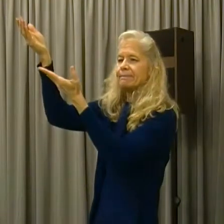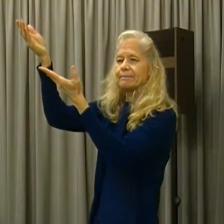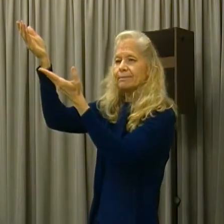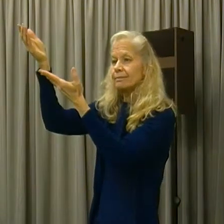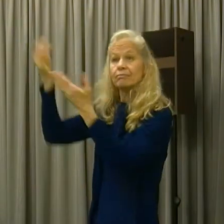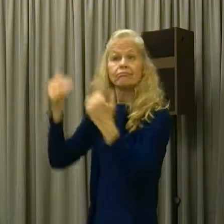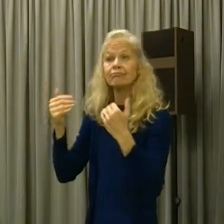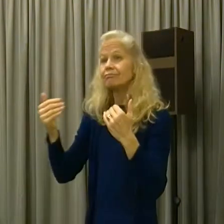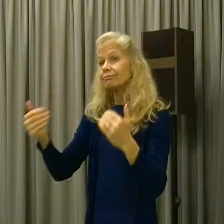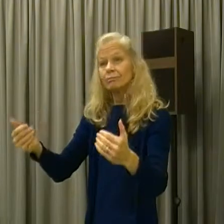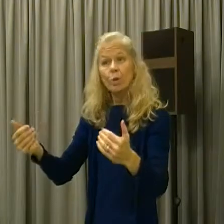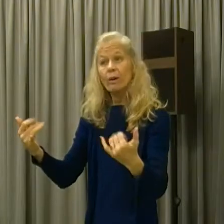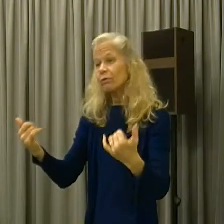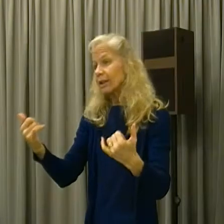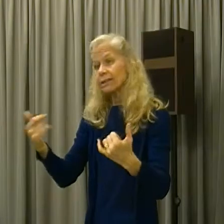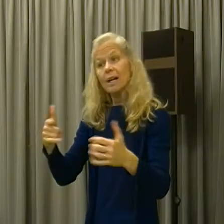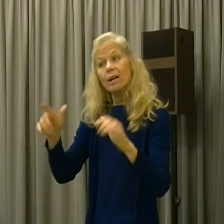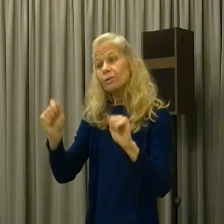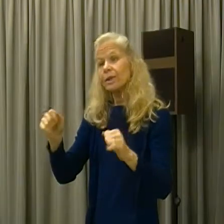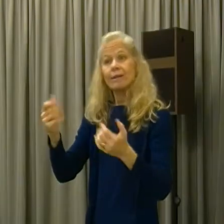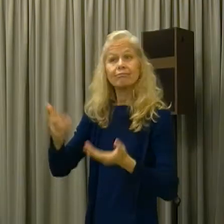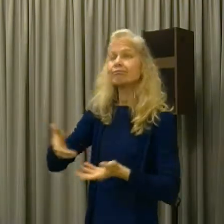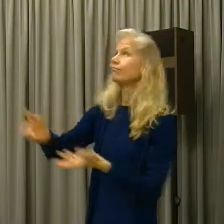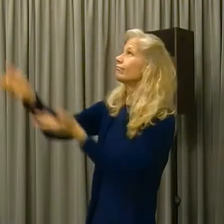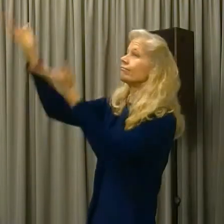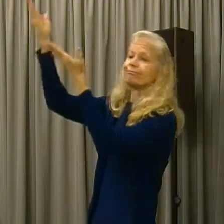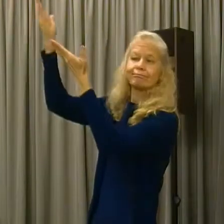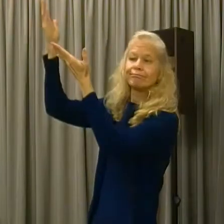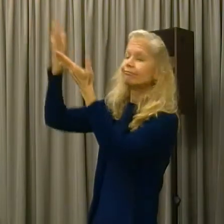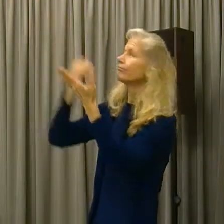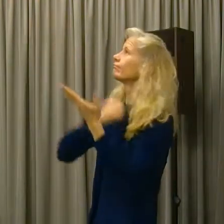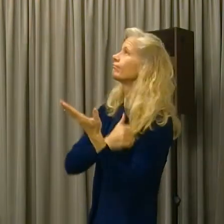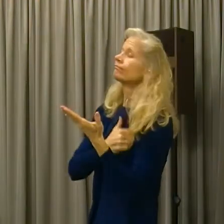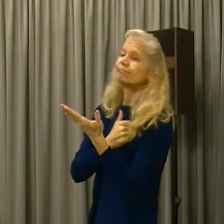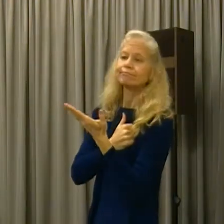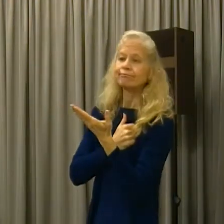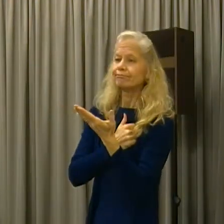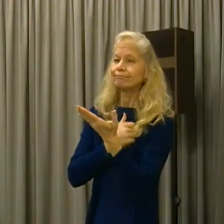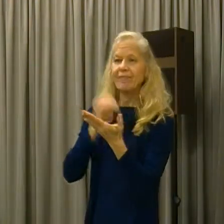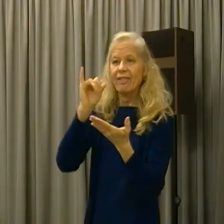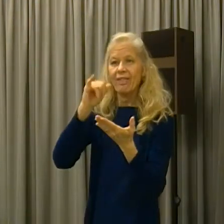Need to get those things right. Because you're all on the altar.